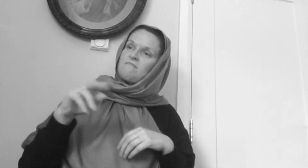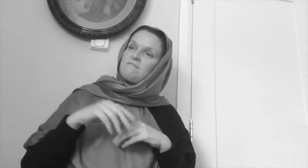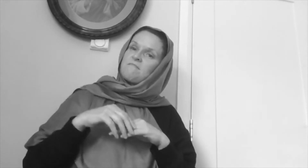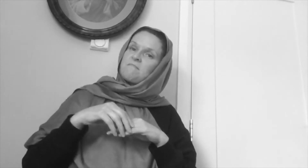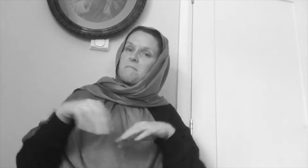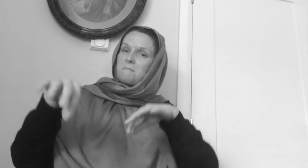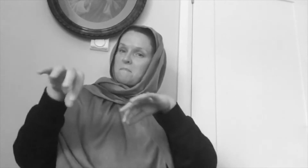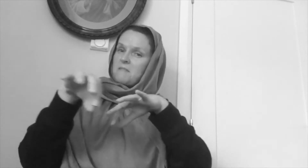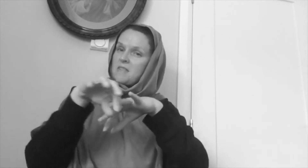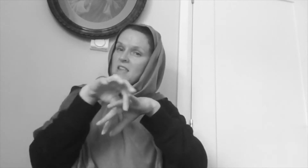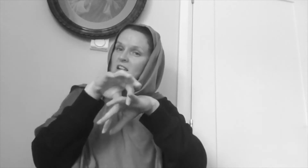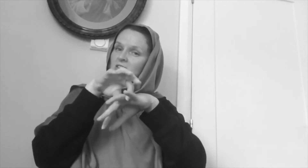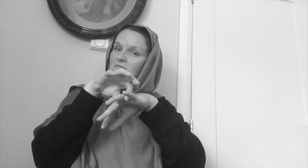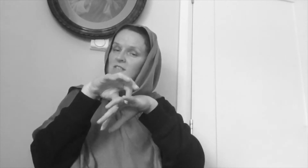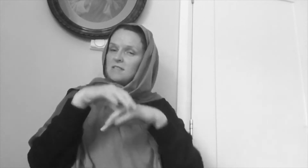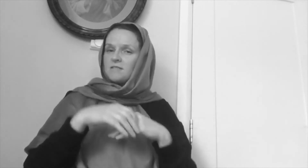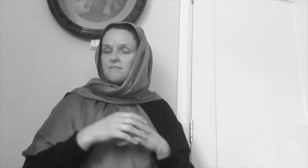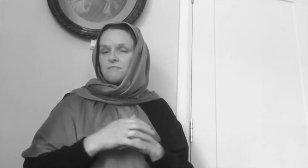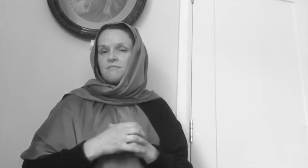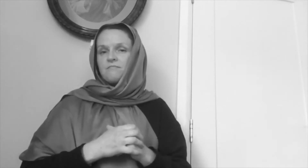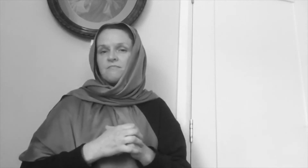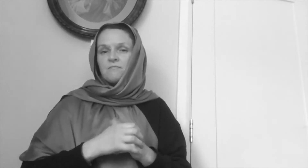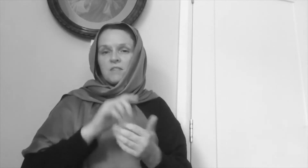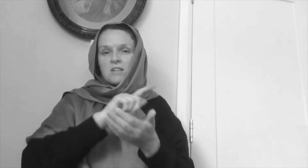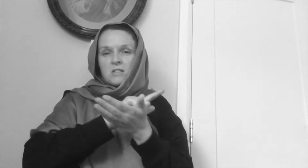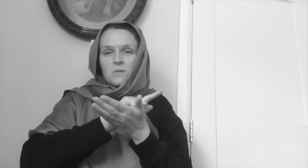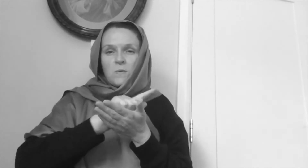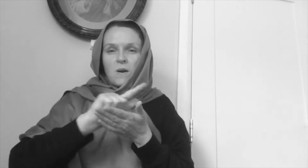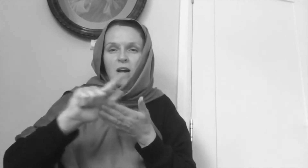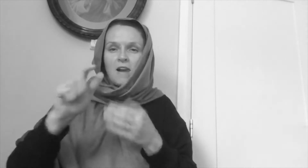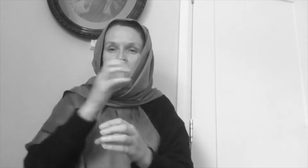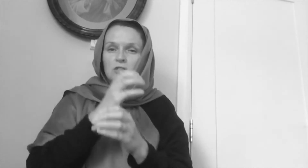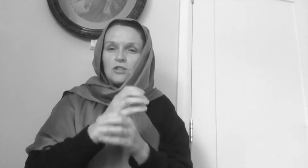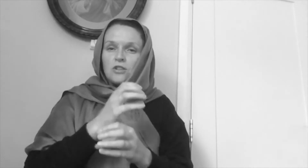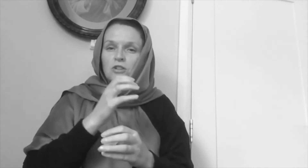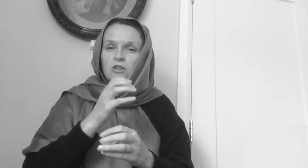I went on to marry him, and we had 12 children together.